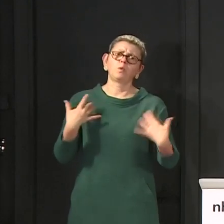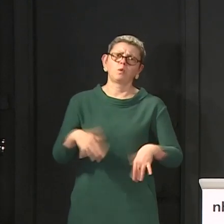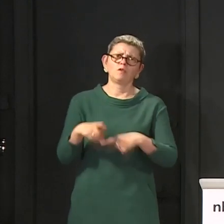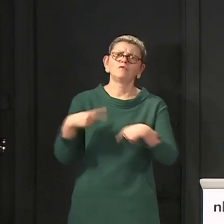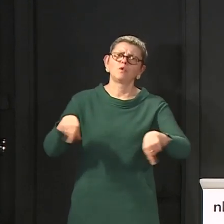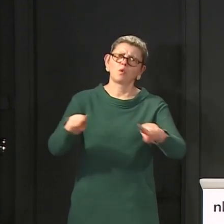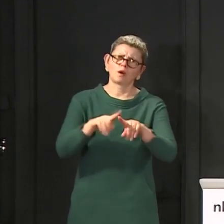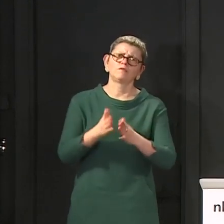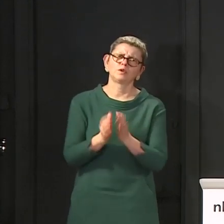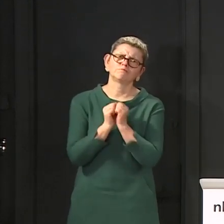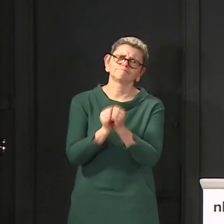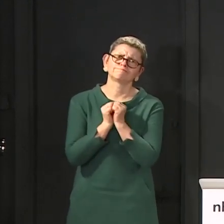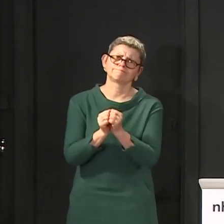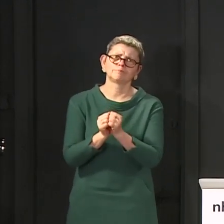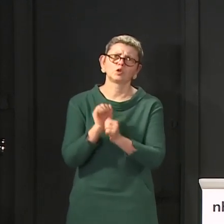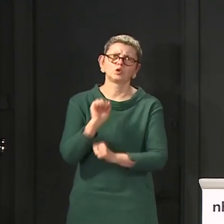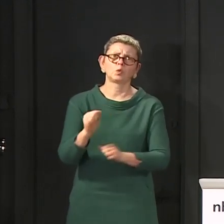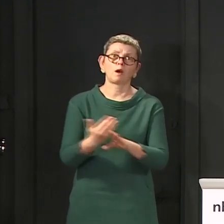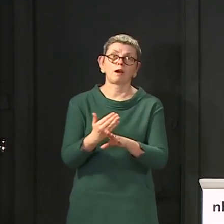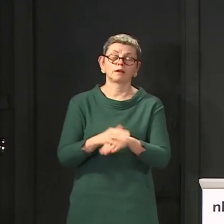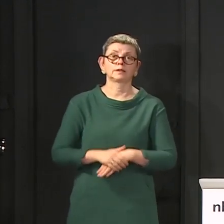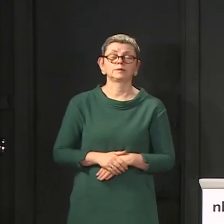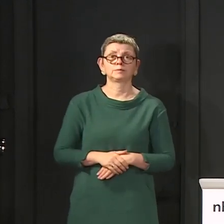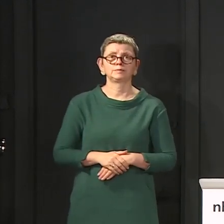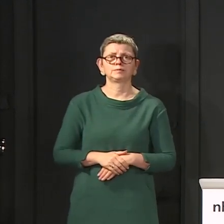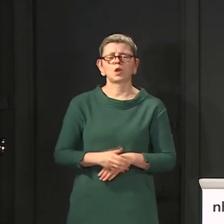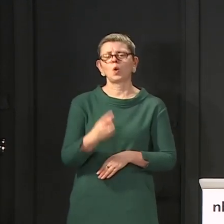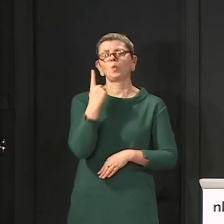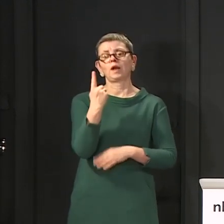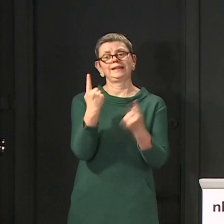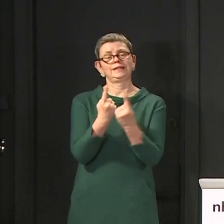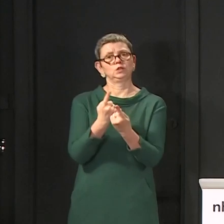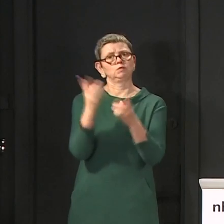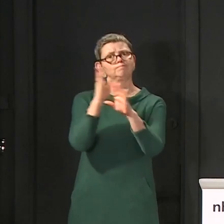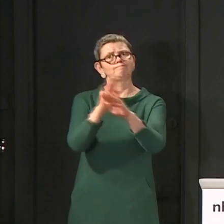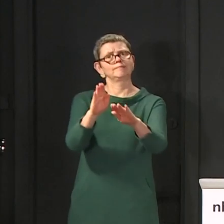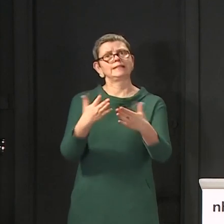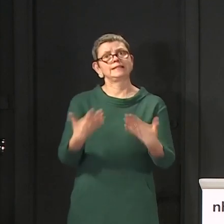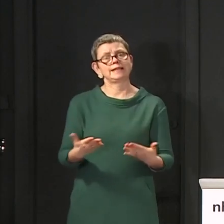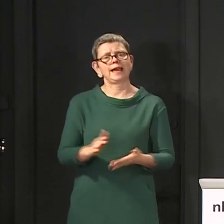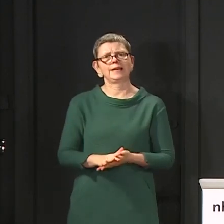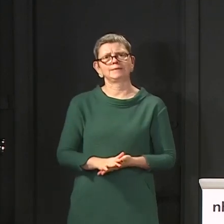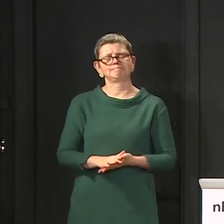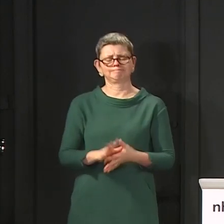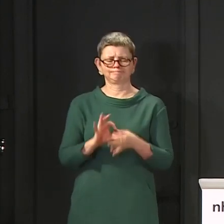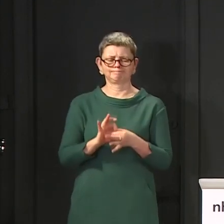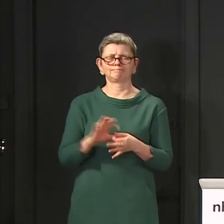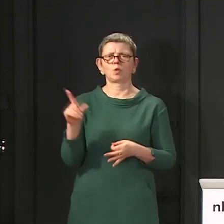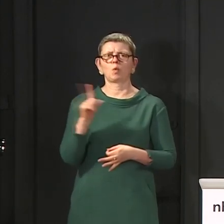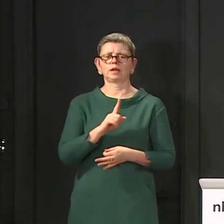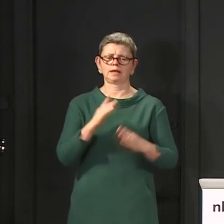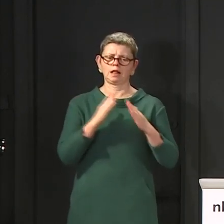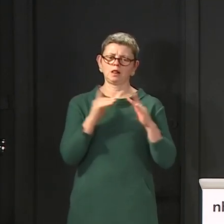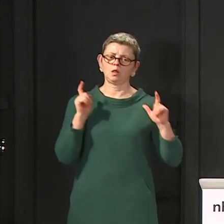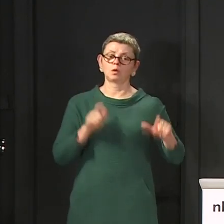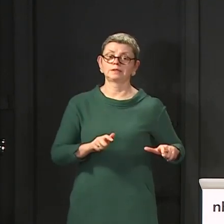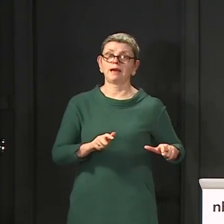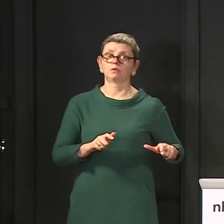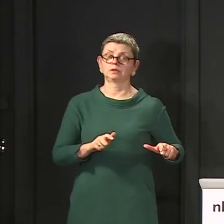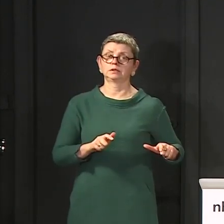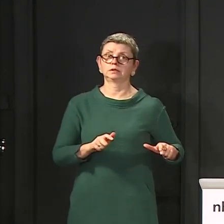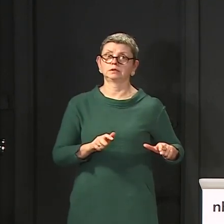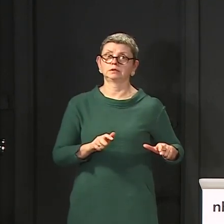you. Now, I have one issue that I want to talk about today, and that relates to lockdown. Let me emphasise at the outset